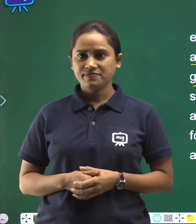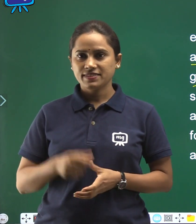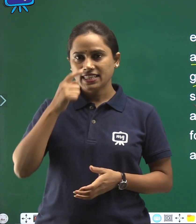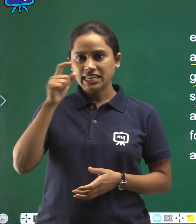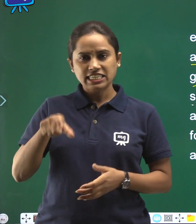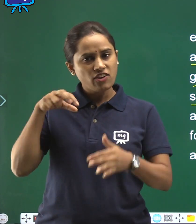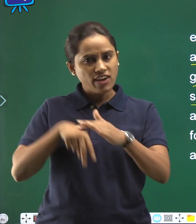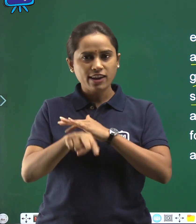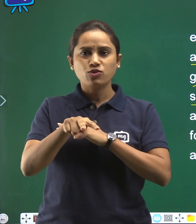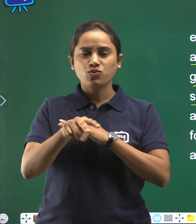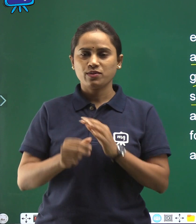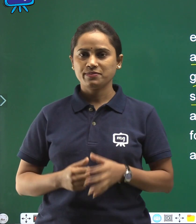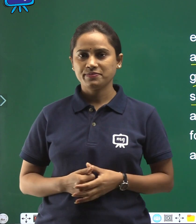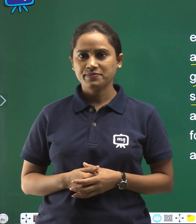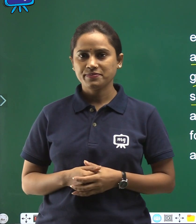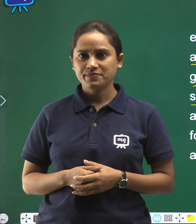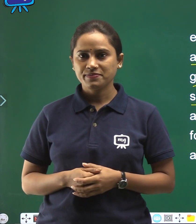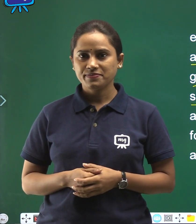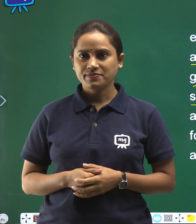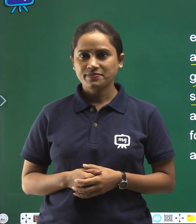she went through.